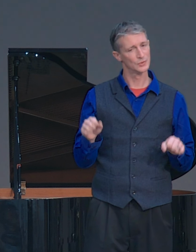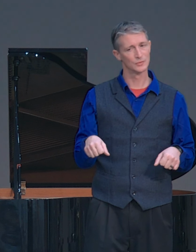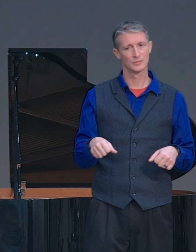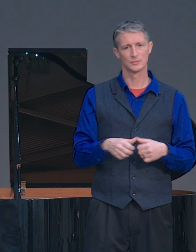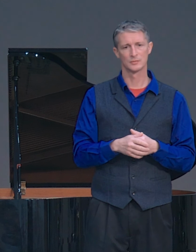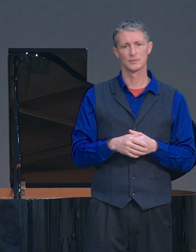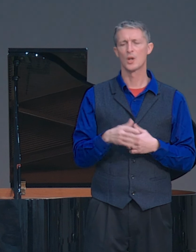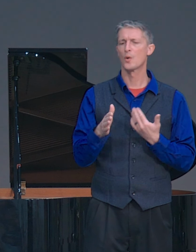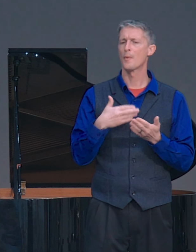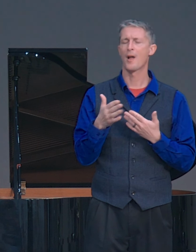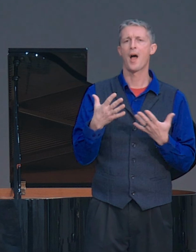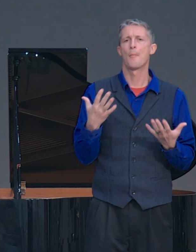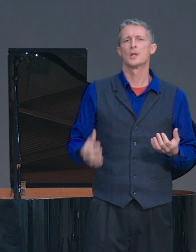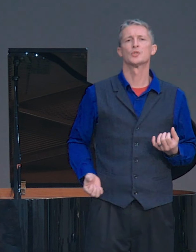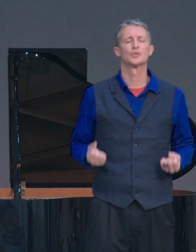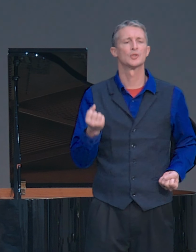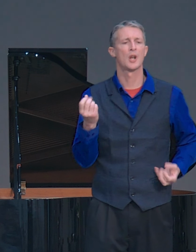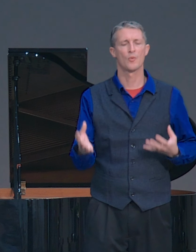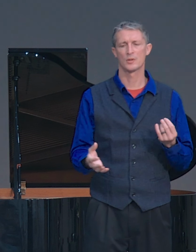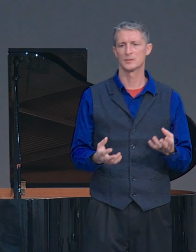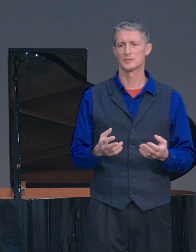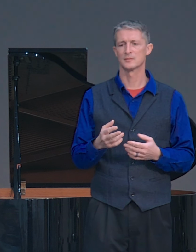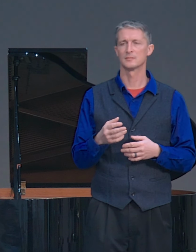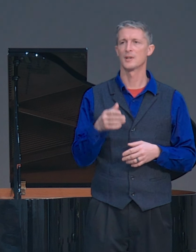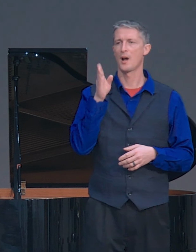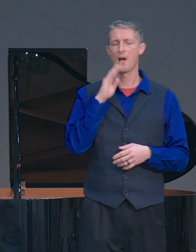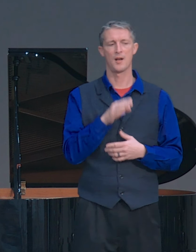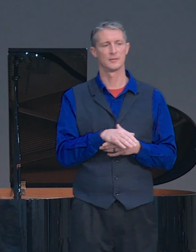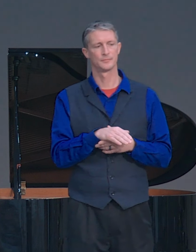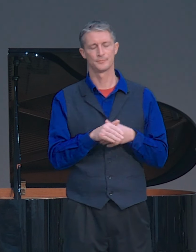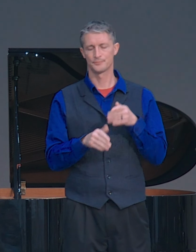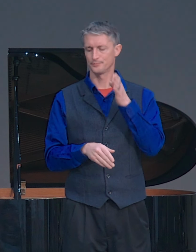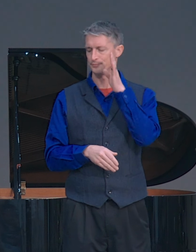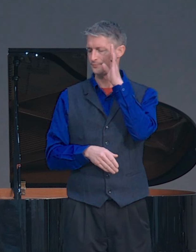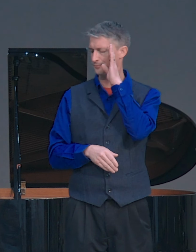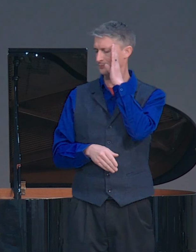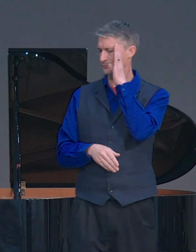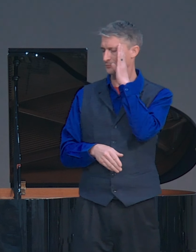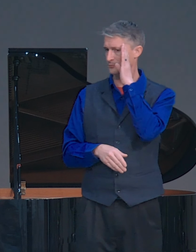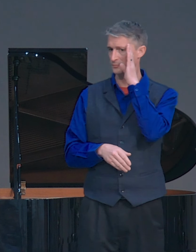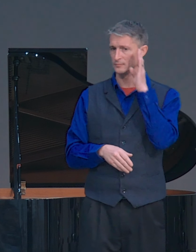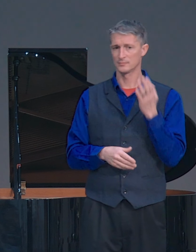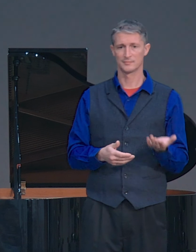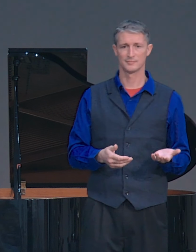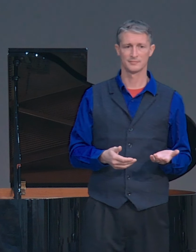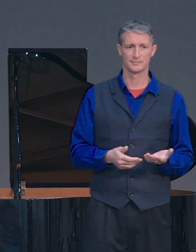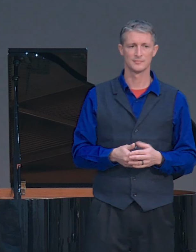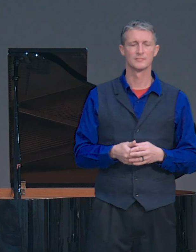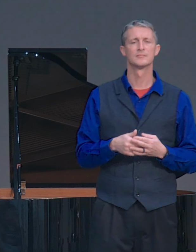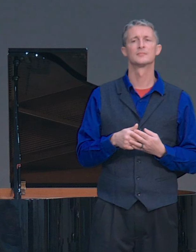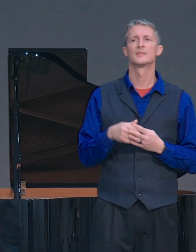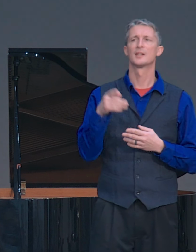God doesn't acknowledge it. That's what he says, isn't it? Right there in verse 2. He doesn't need to.